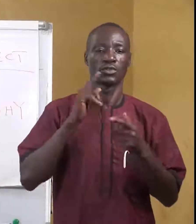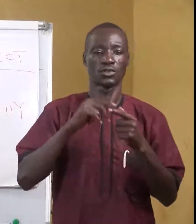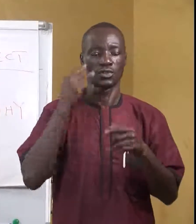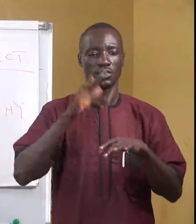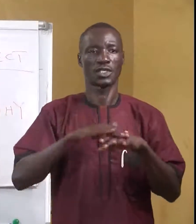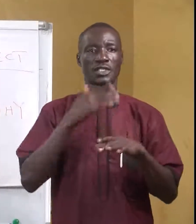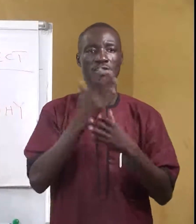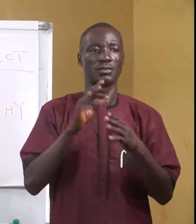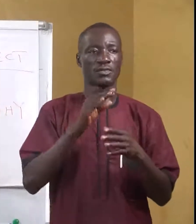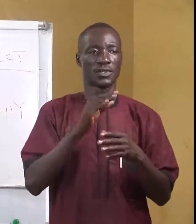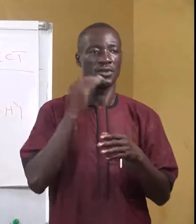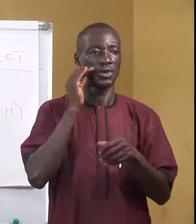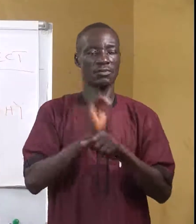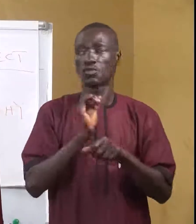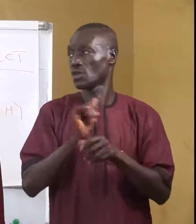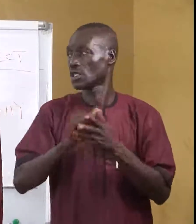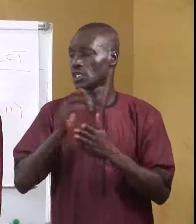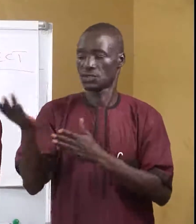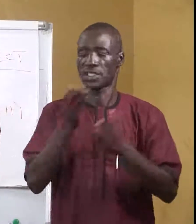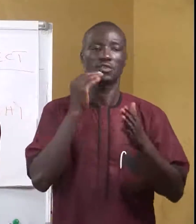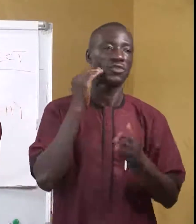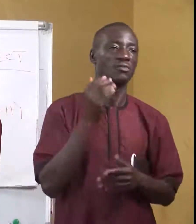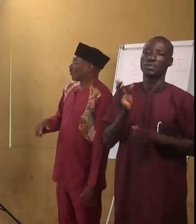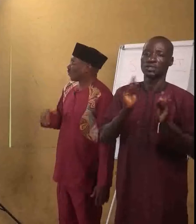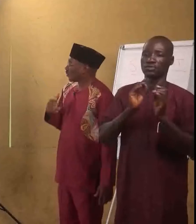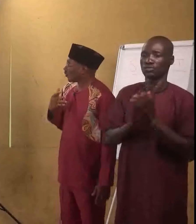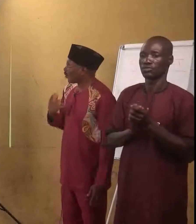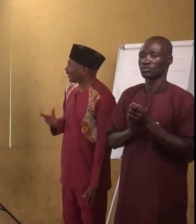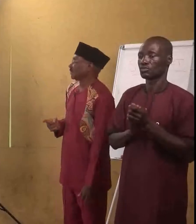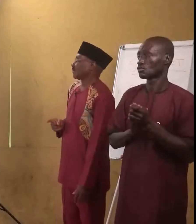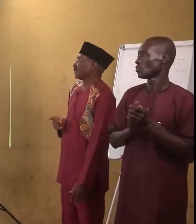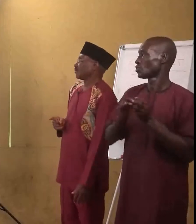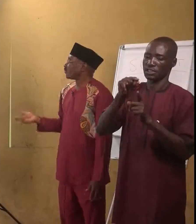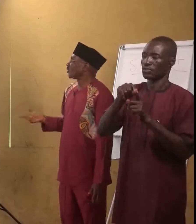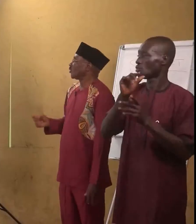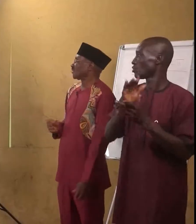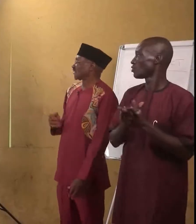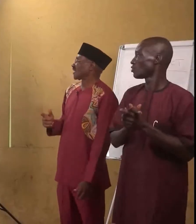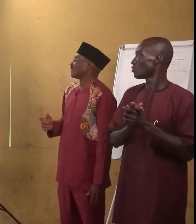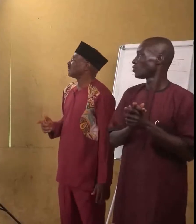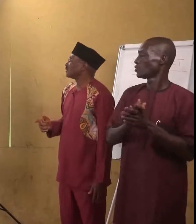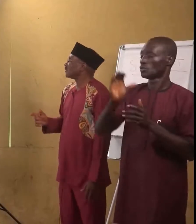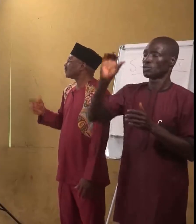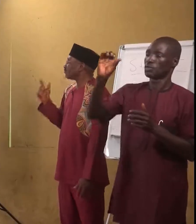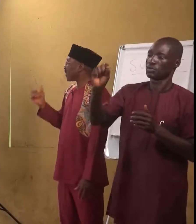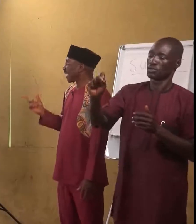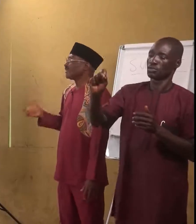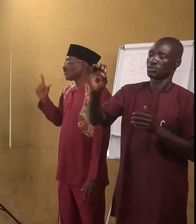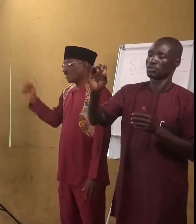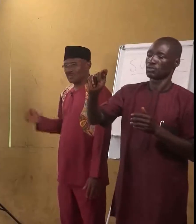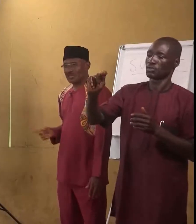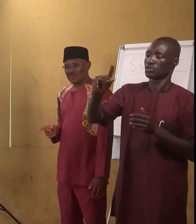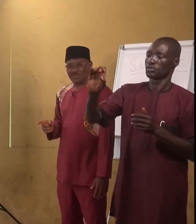the assignments you will take home and do. 1, what do you understand